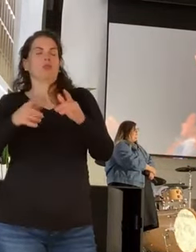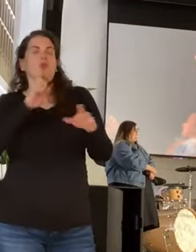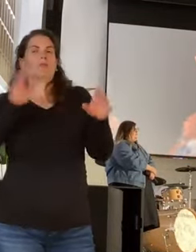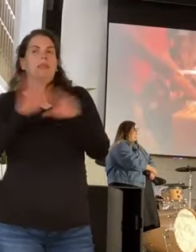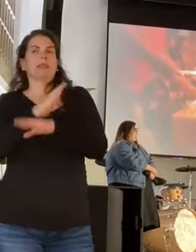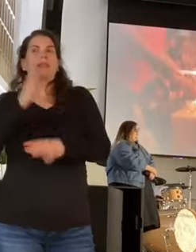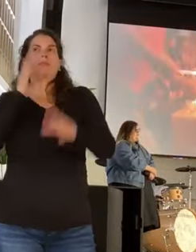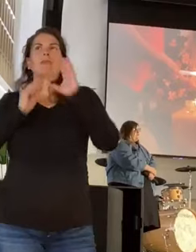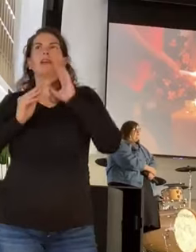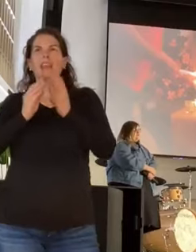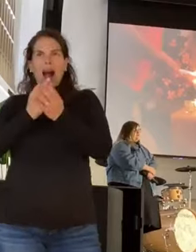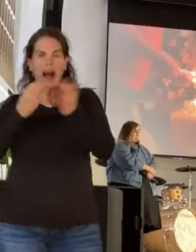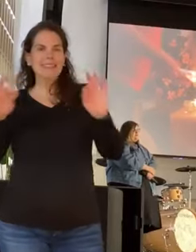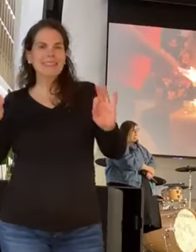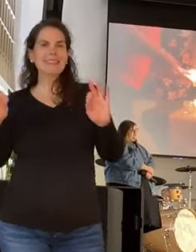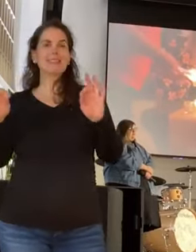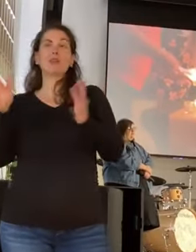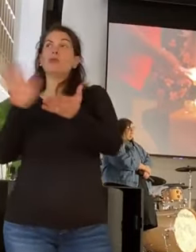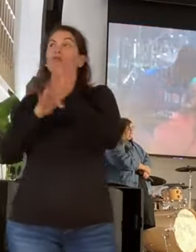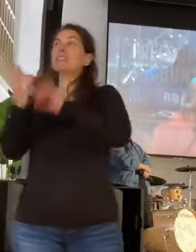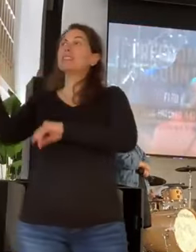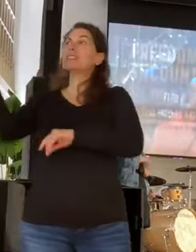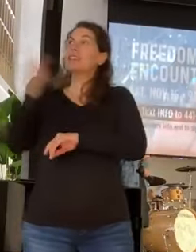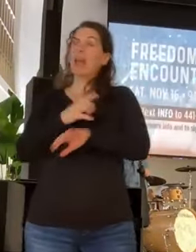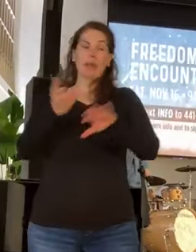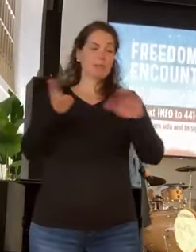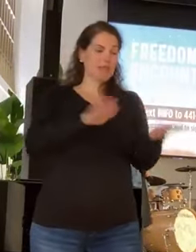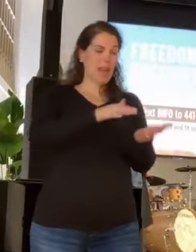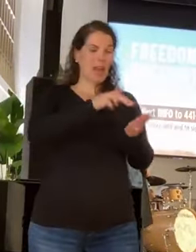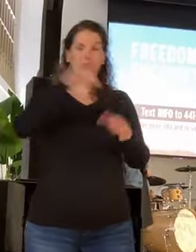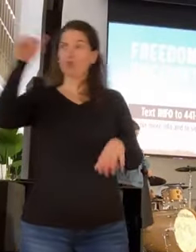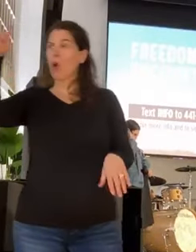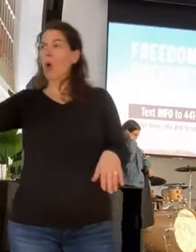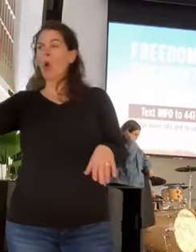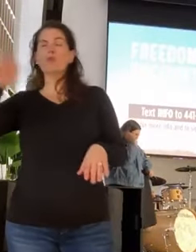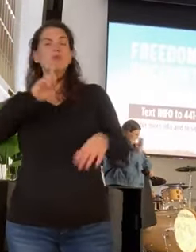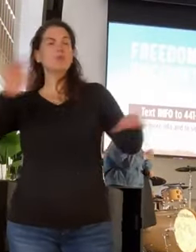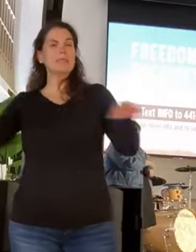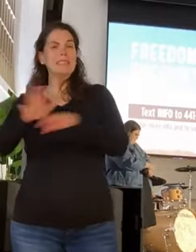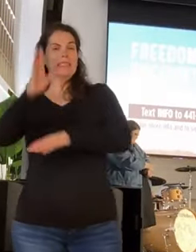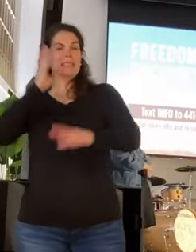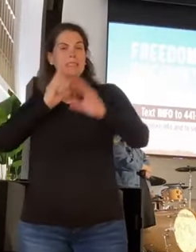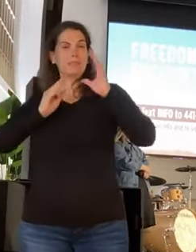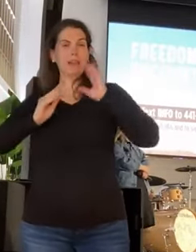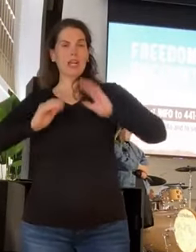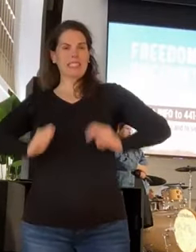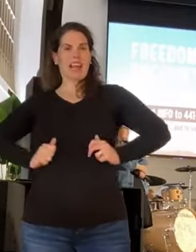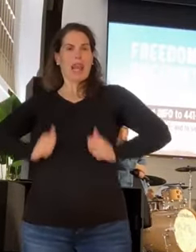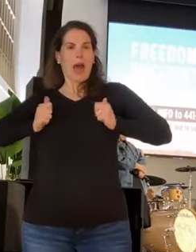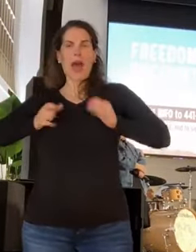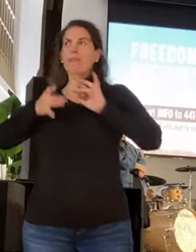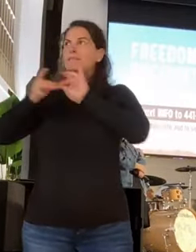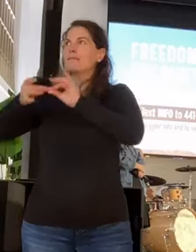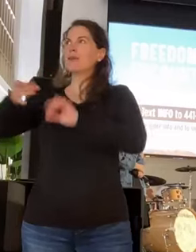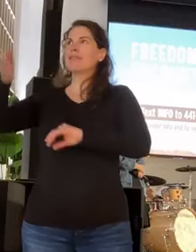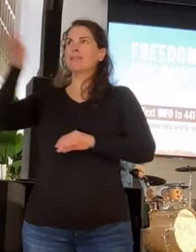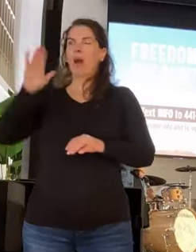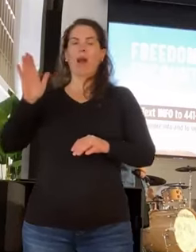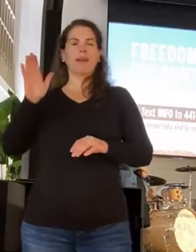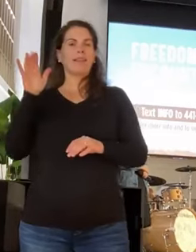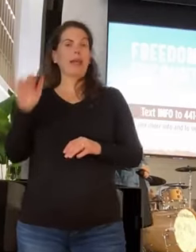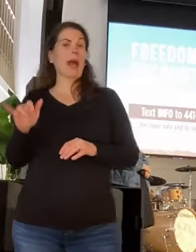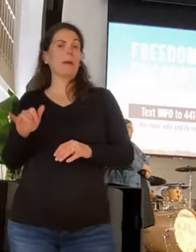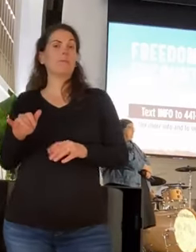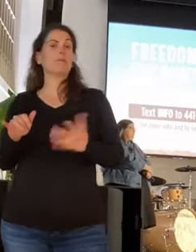that Jesus and died for and rose again so we could live that full abundant life. And so we all have, no matter where you are in your